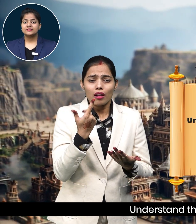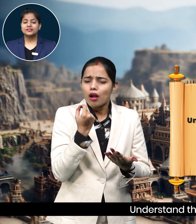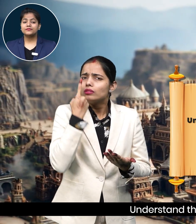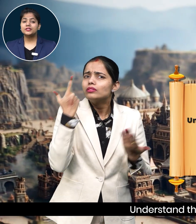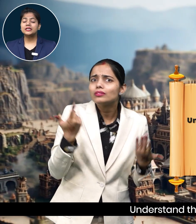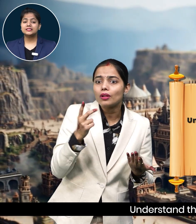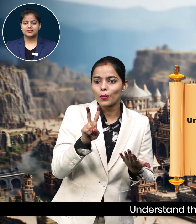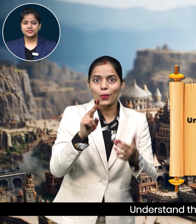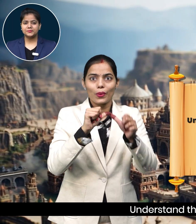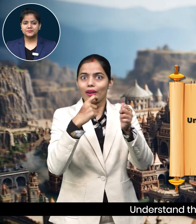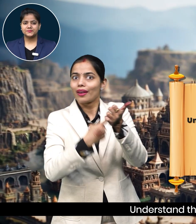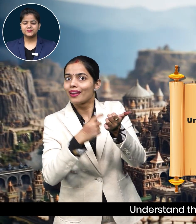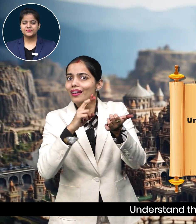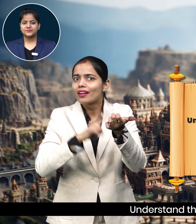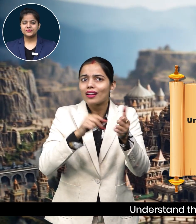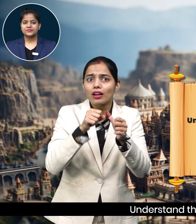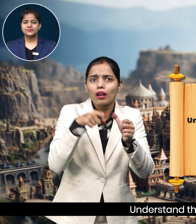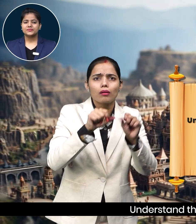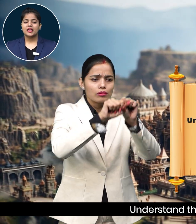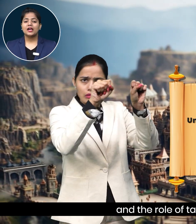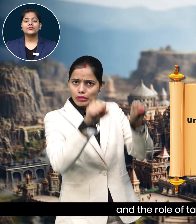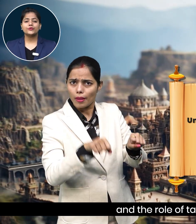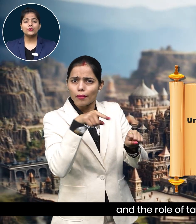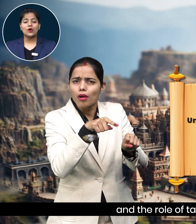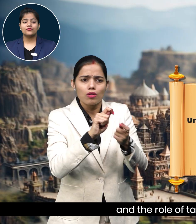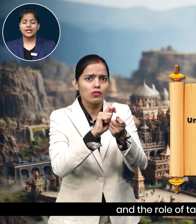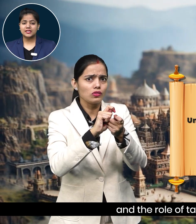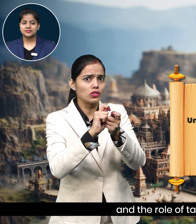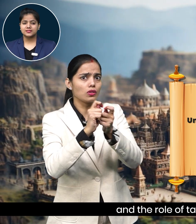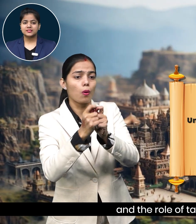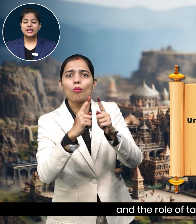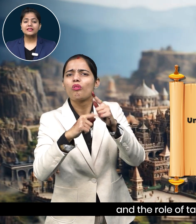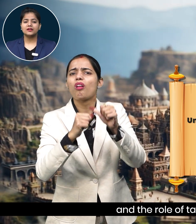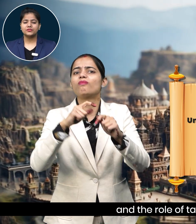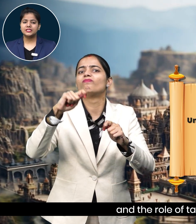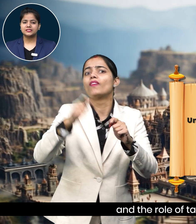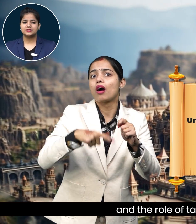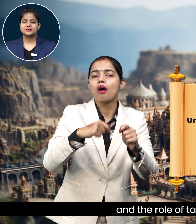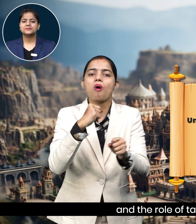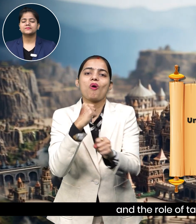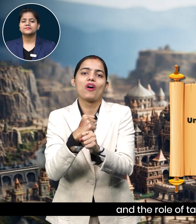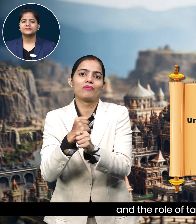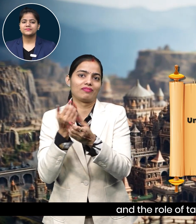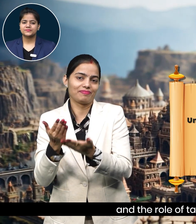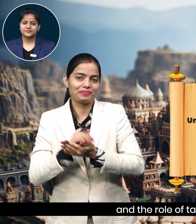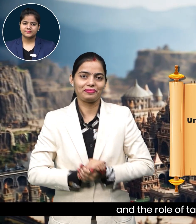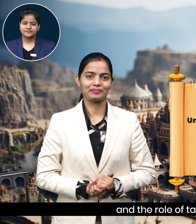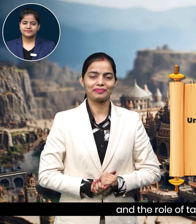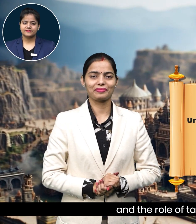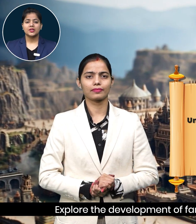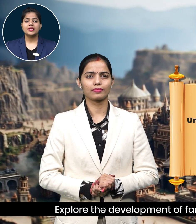Understand the Varna system and the role of taxes in governance.